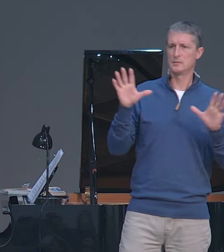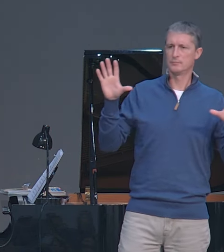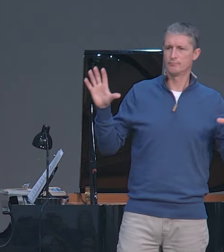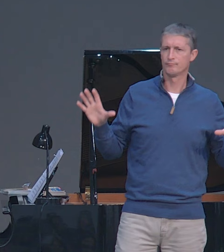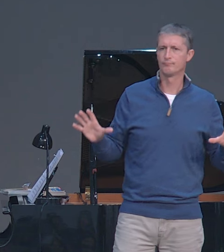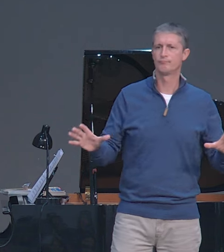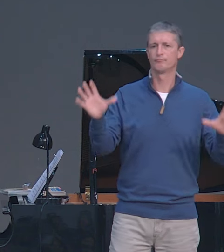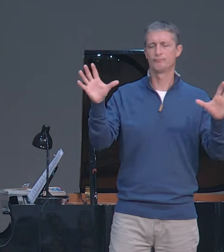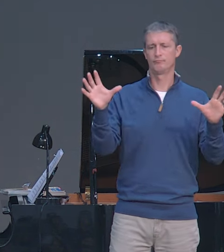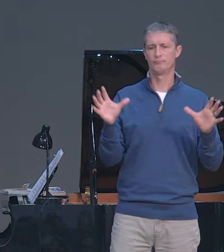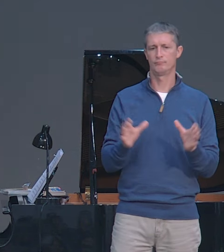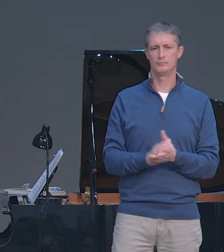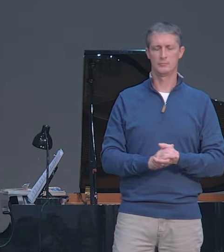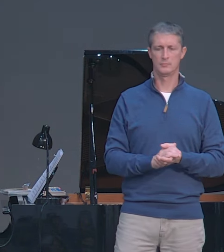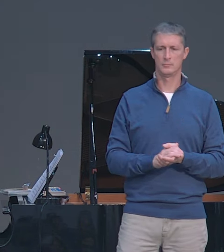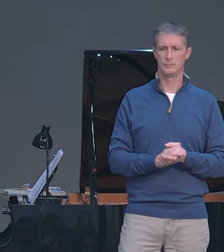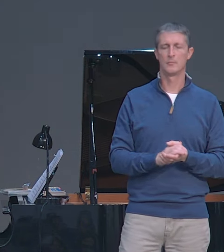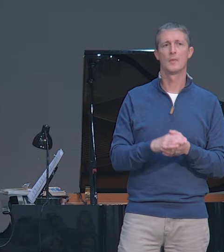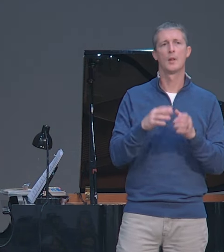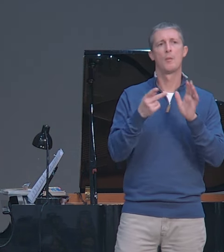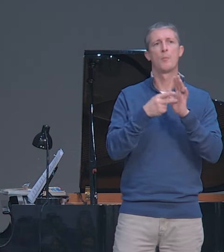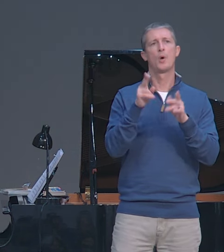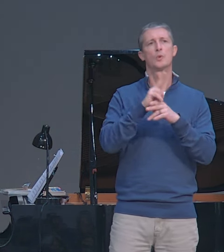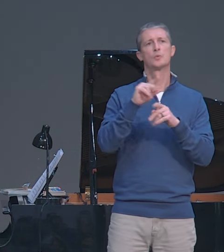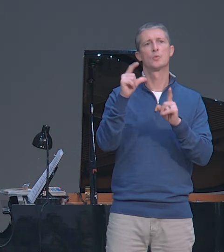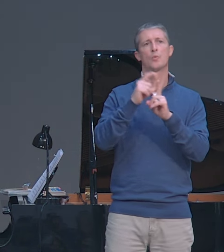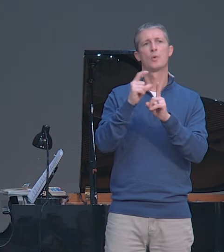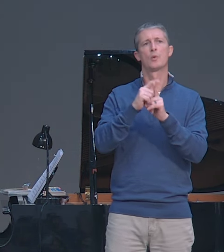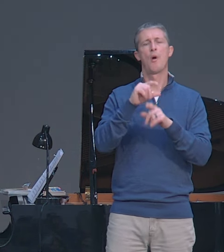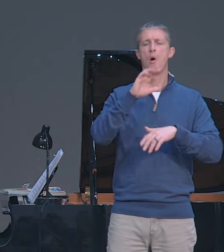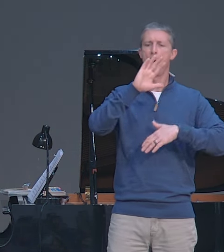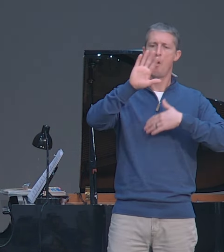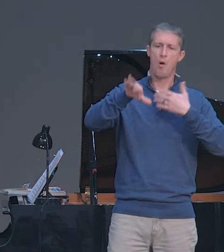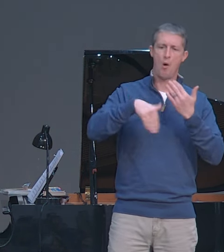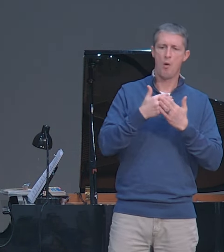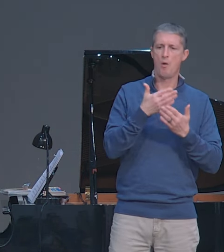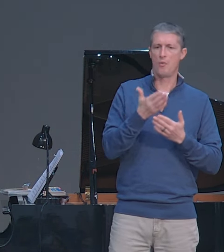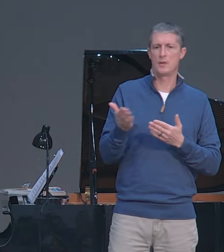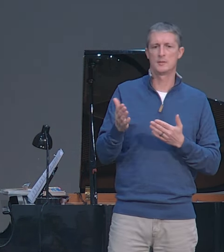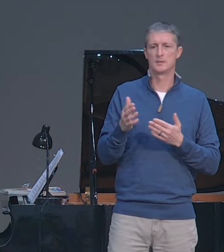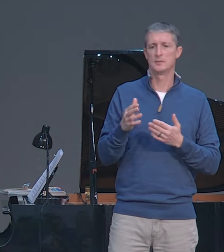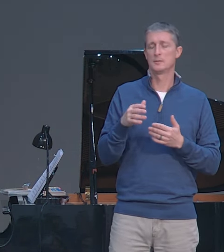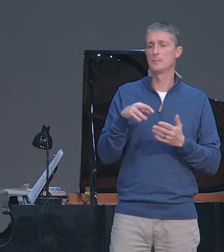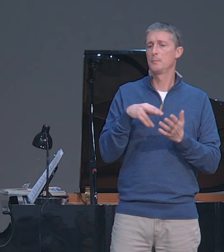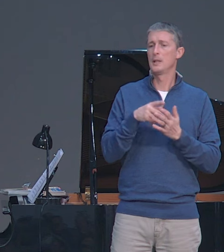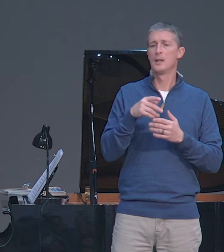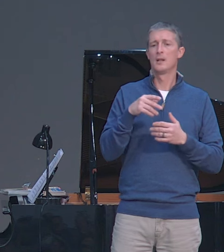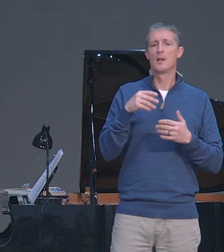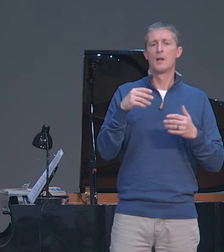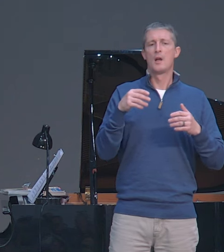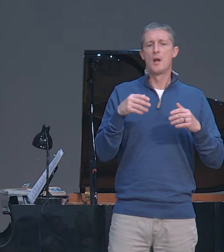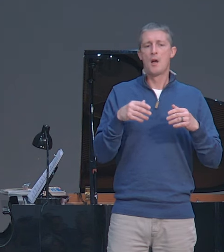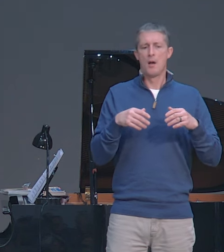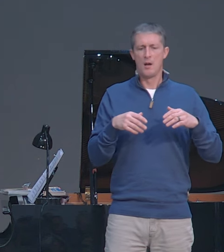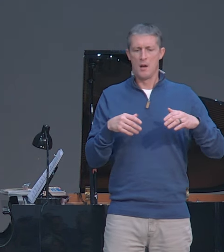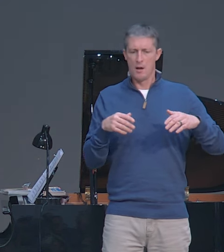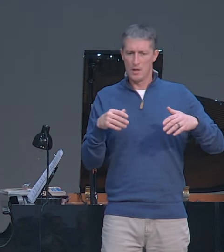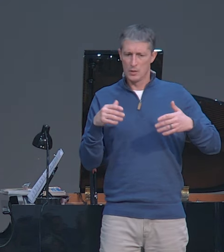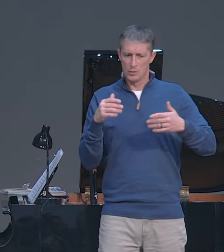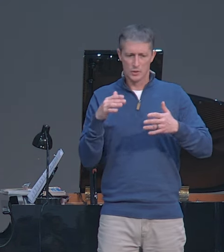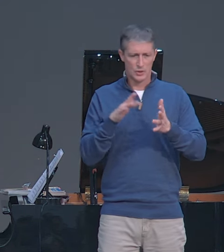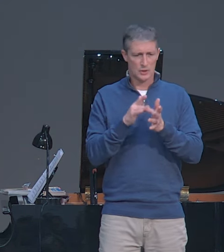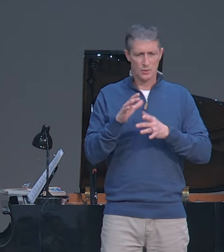of God. In fact, Paul uses the word all things to stress that there was nothing created that Jesus